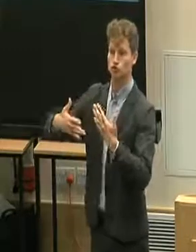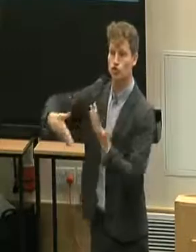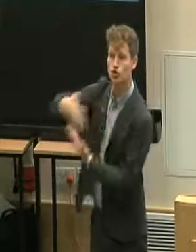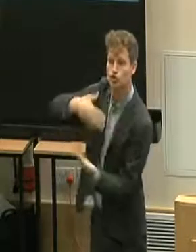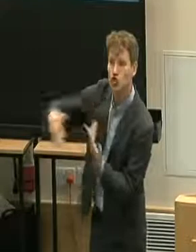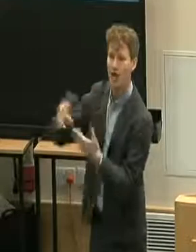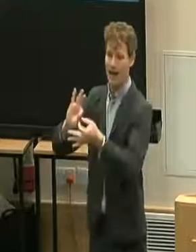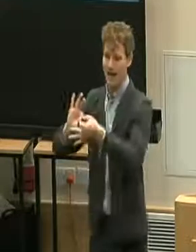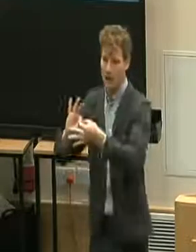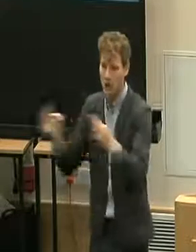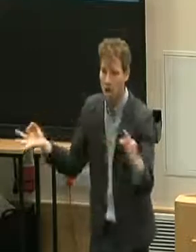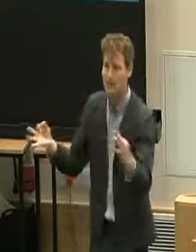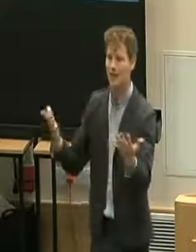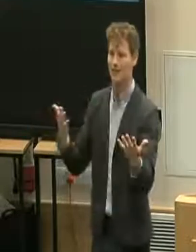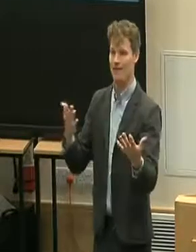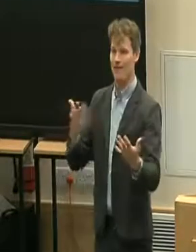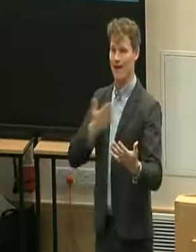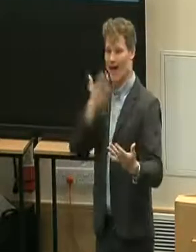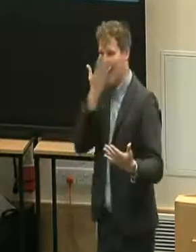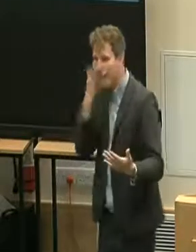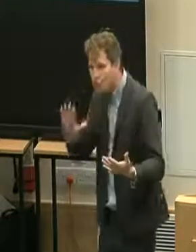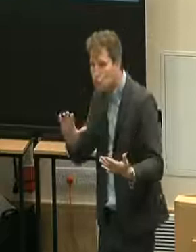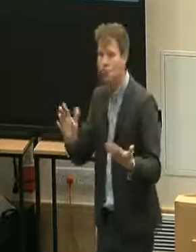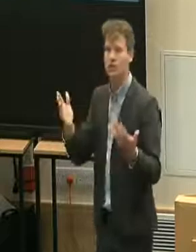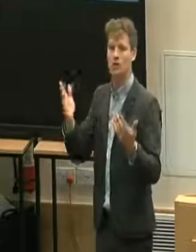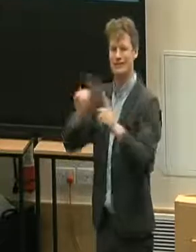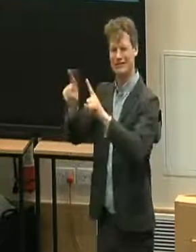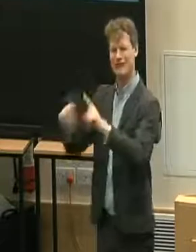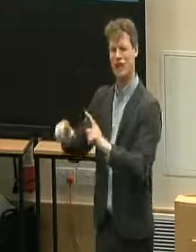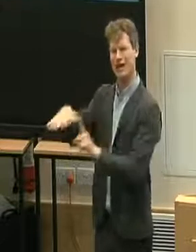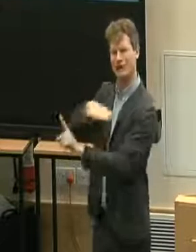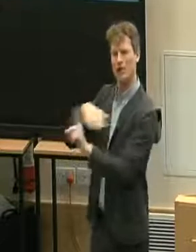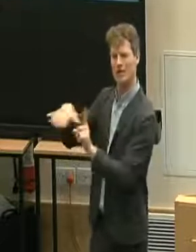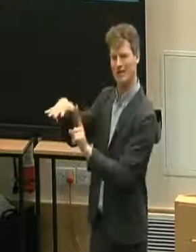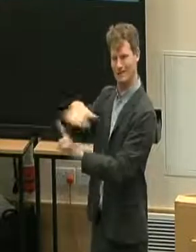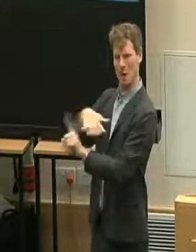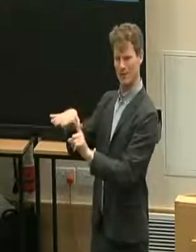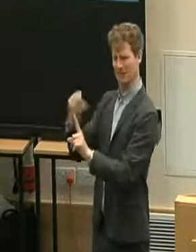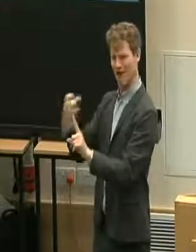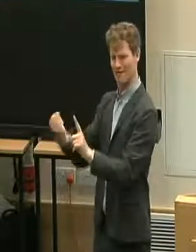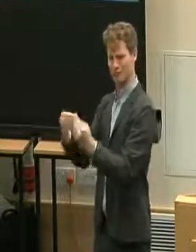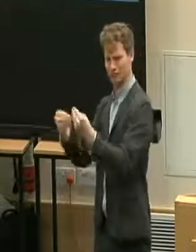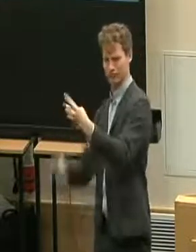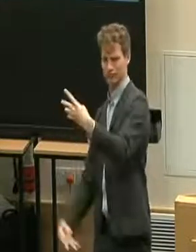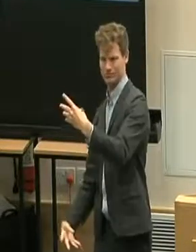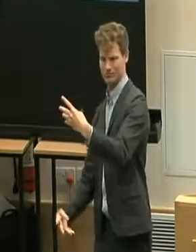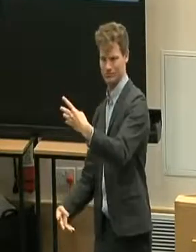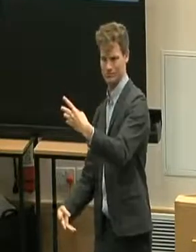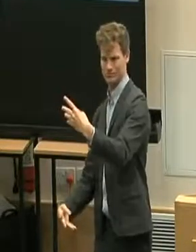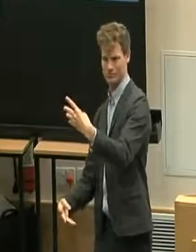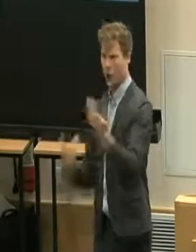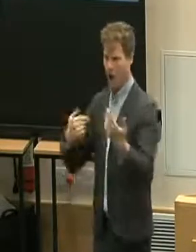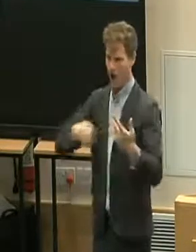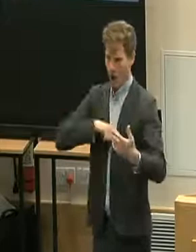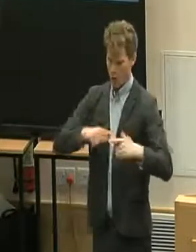the attitudinal environment, where we live, the ambiance of our lives, how